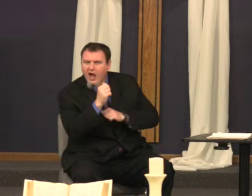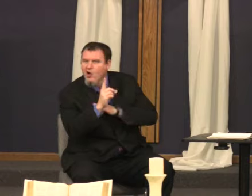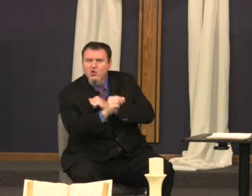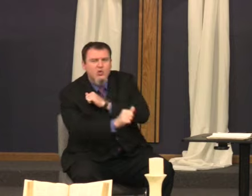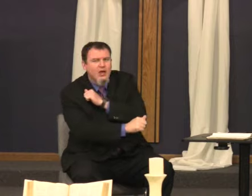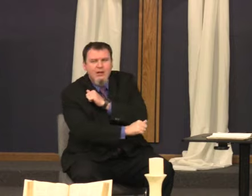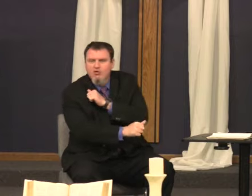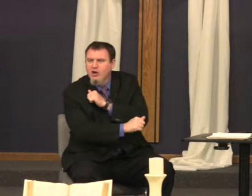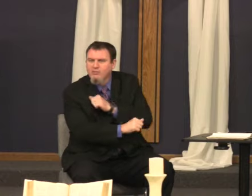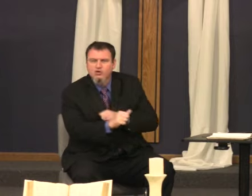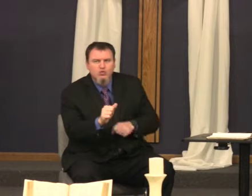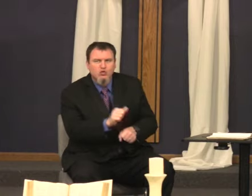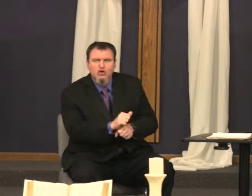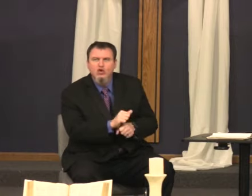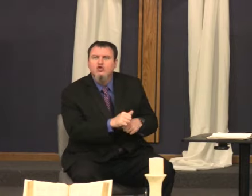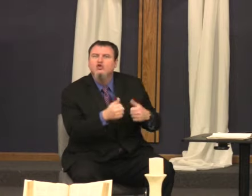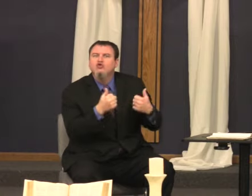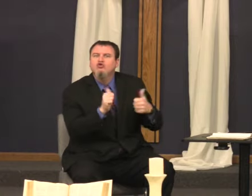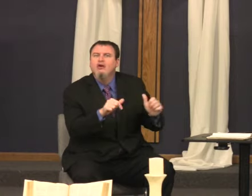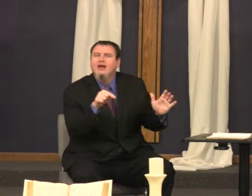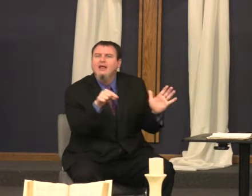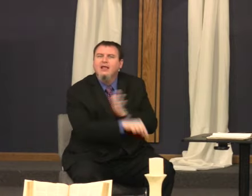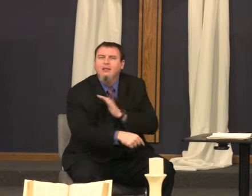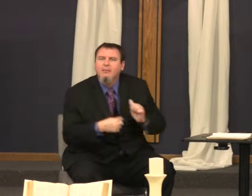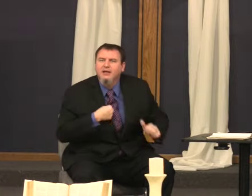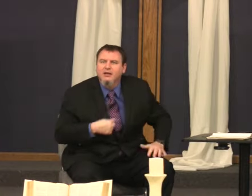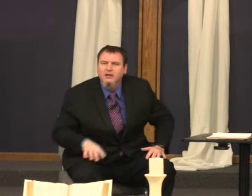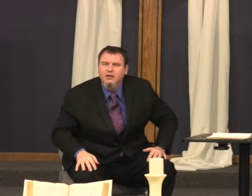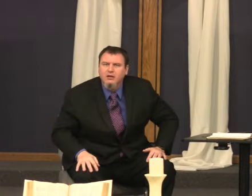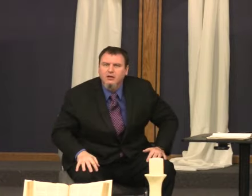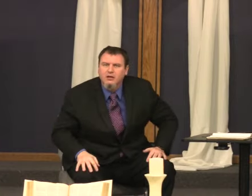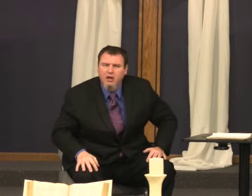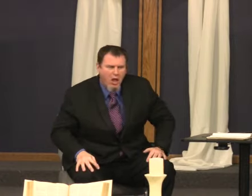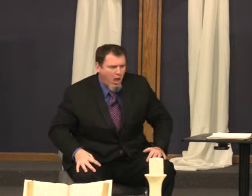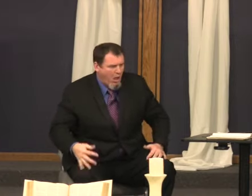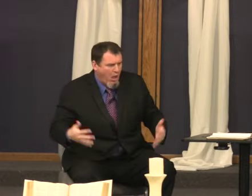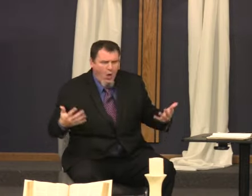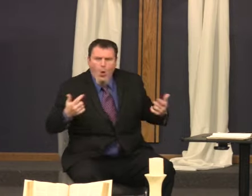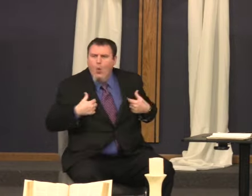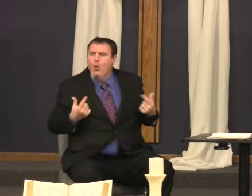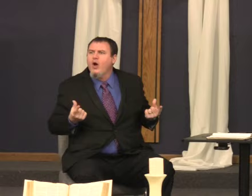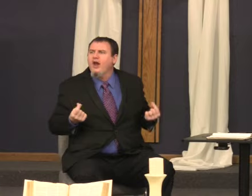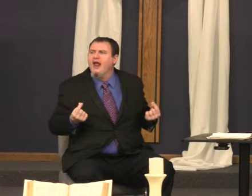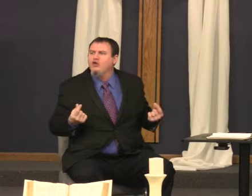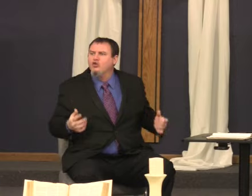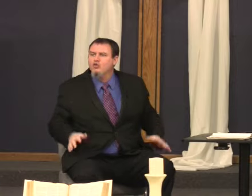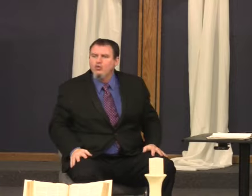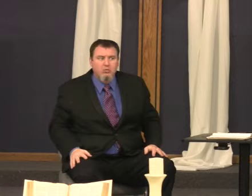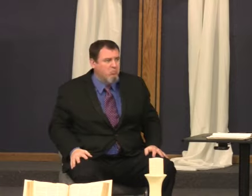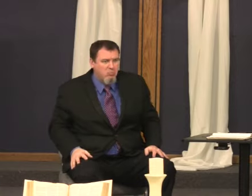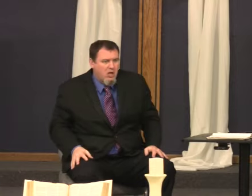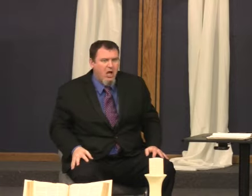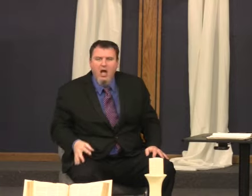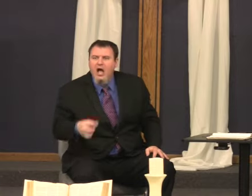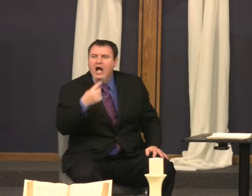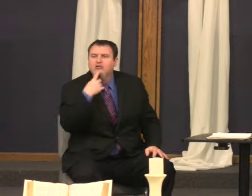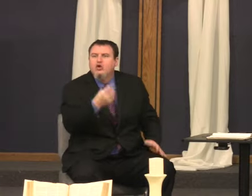But now you're not Abraham's children. You seek to kill me. And what did I do?